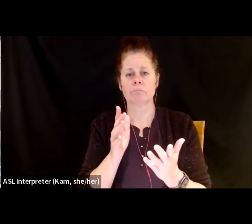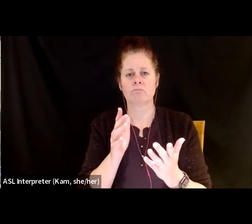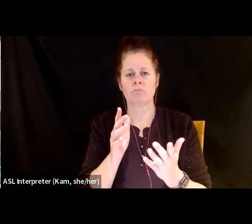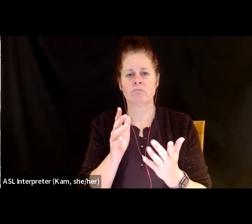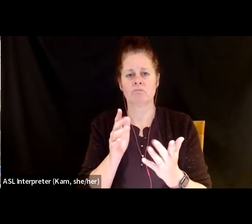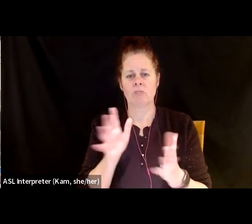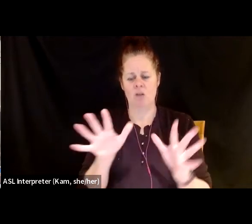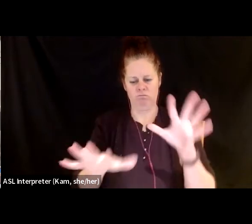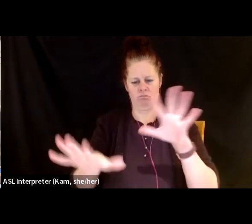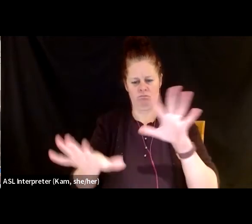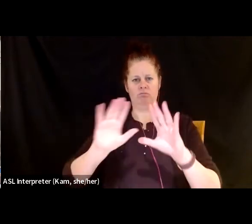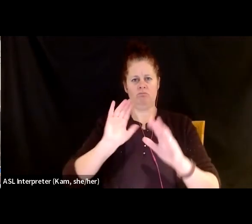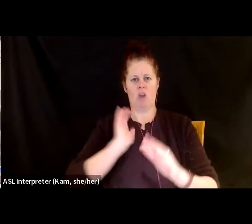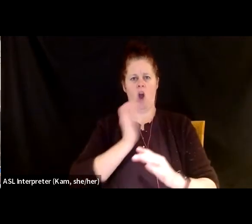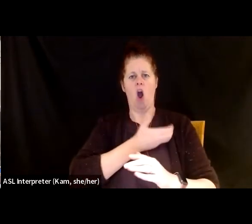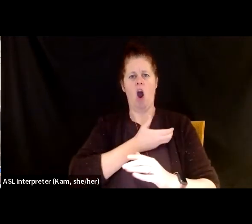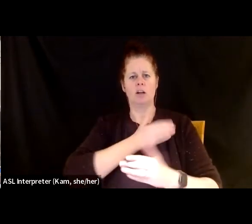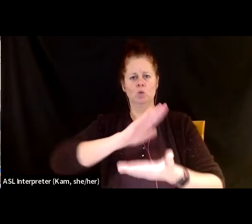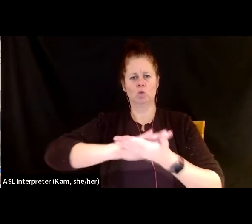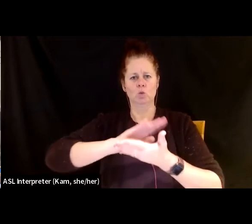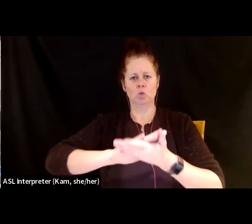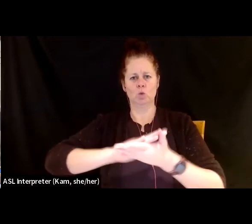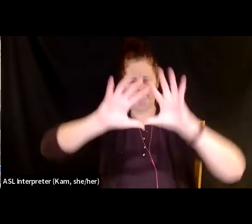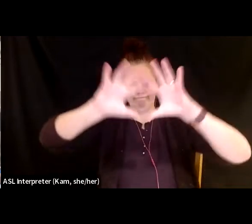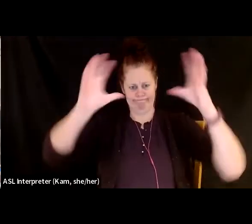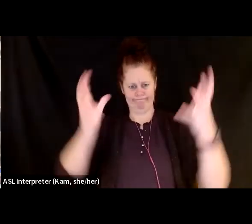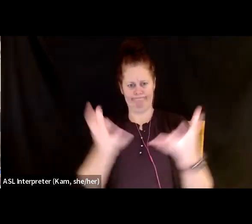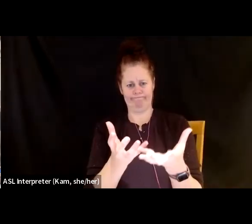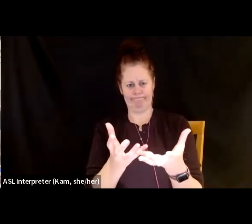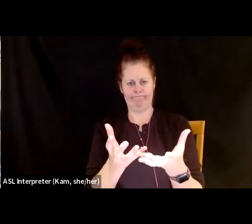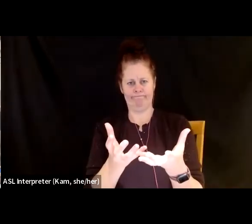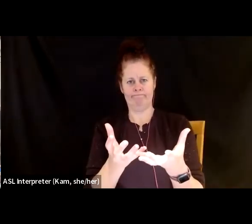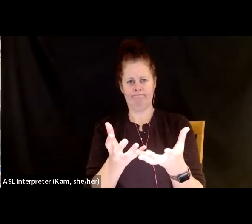institution as a way that certain